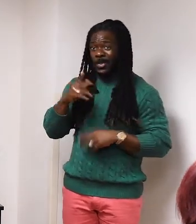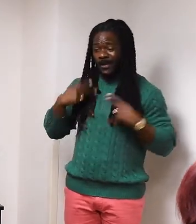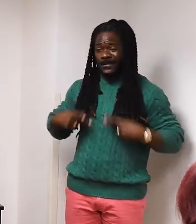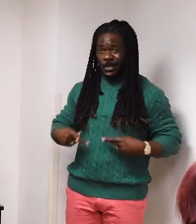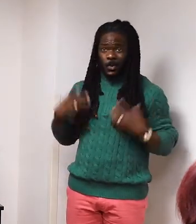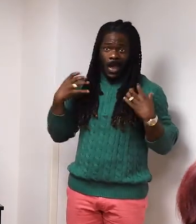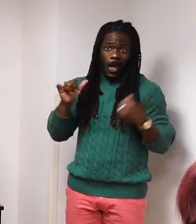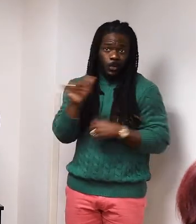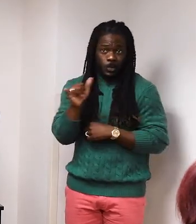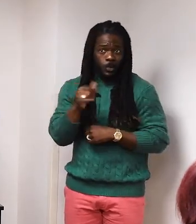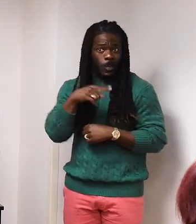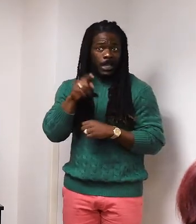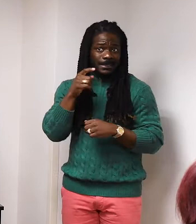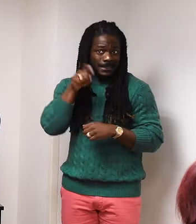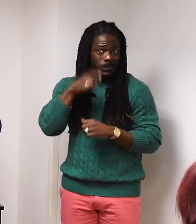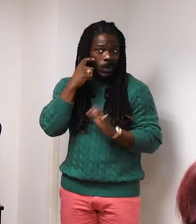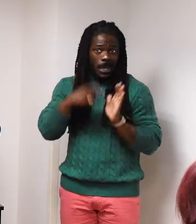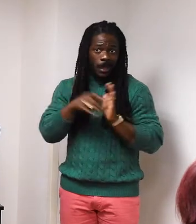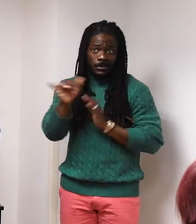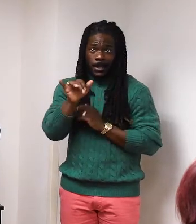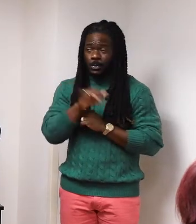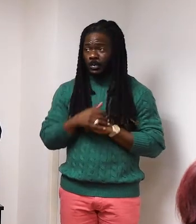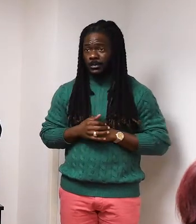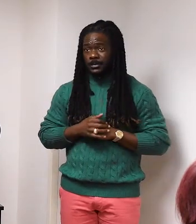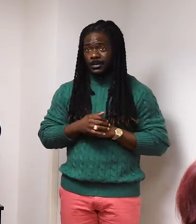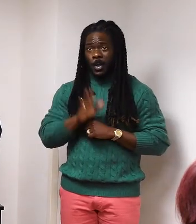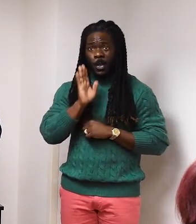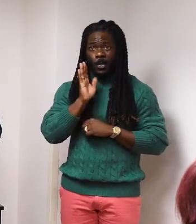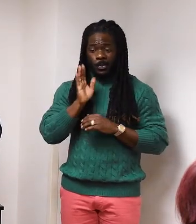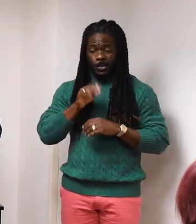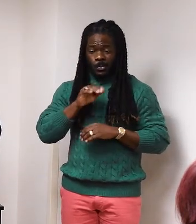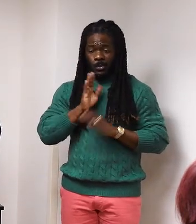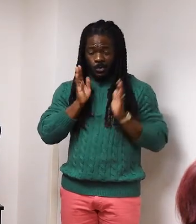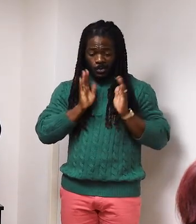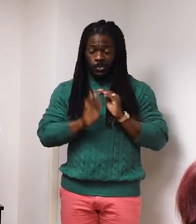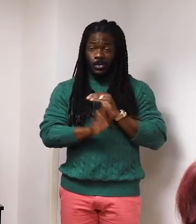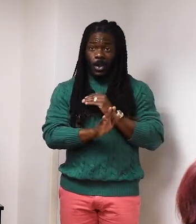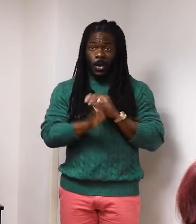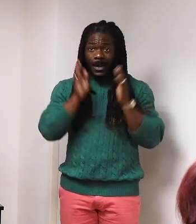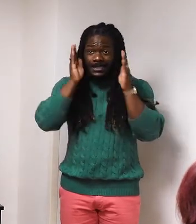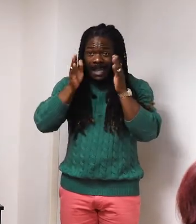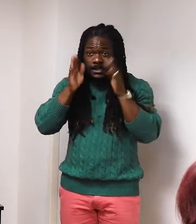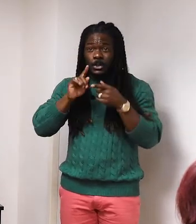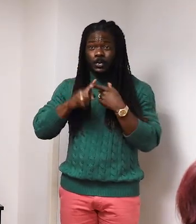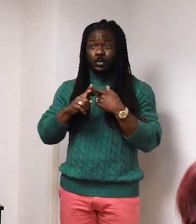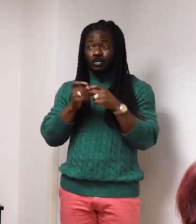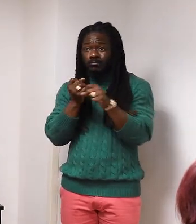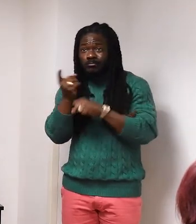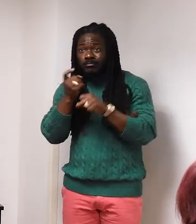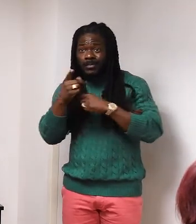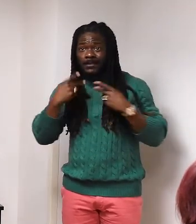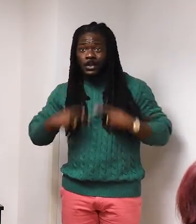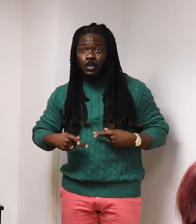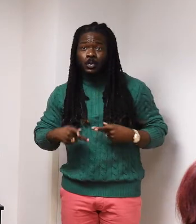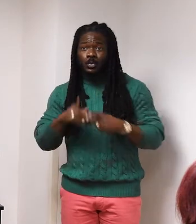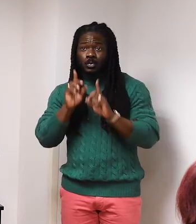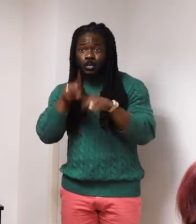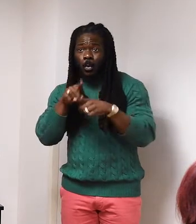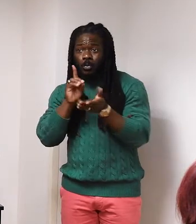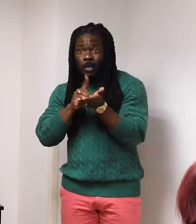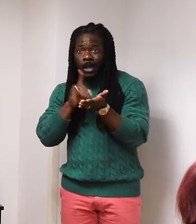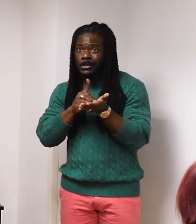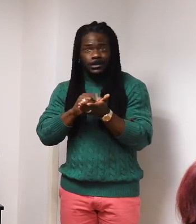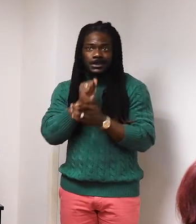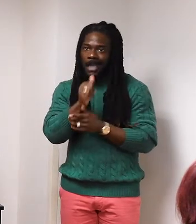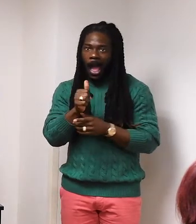well-being. Let's acknowledge that as well, that their attention to routine visits to doctors was not as